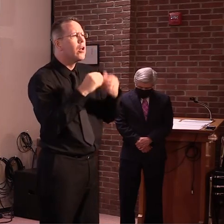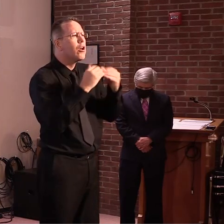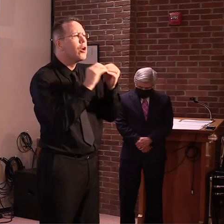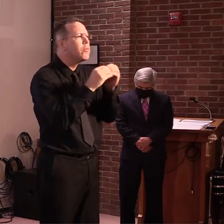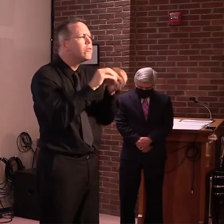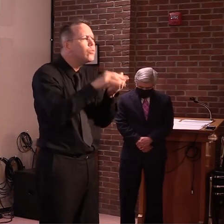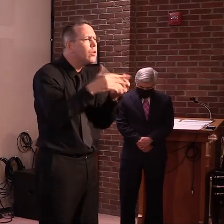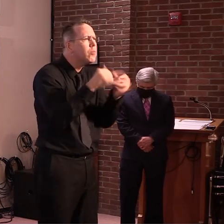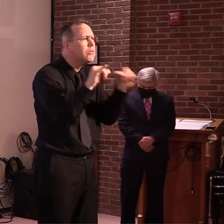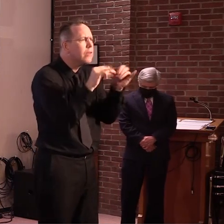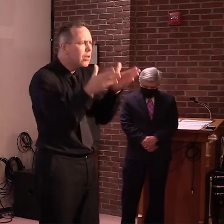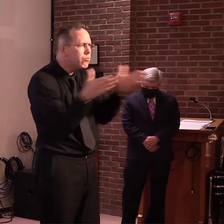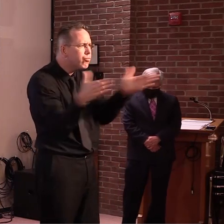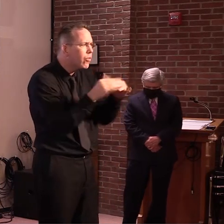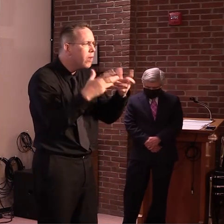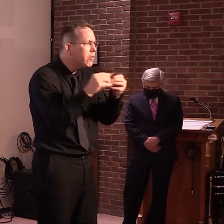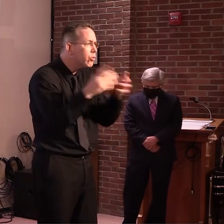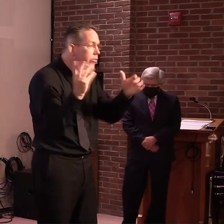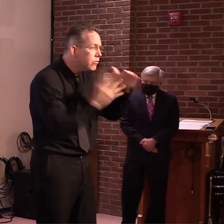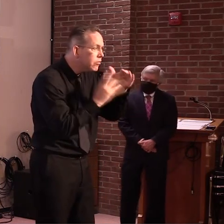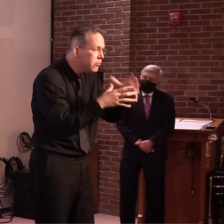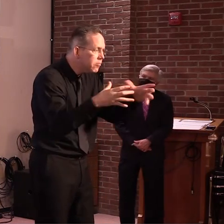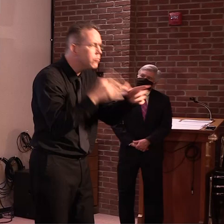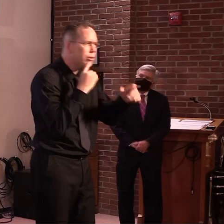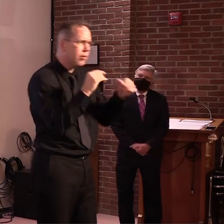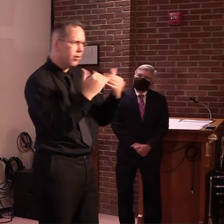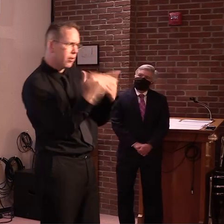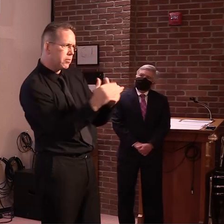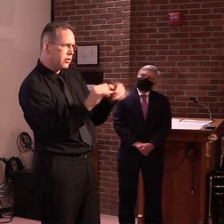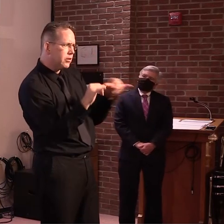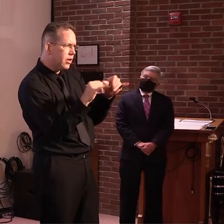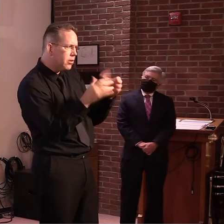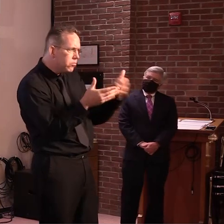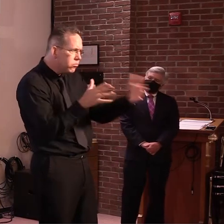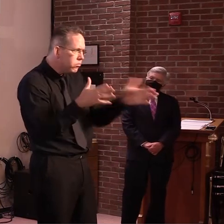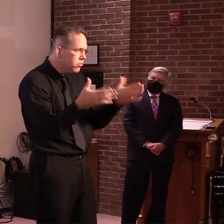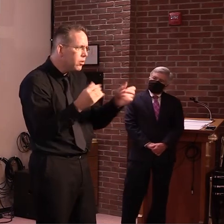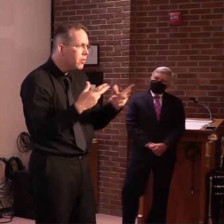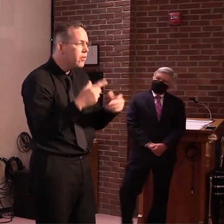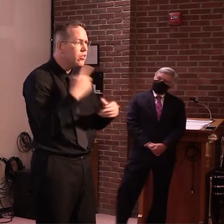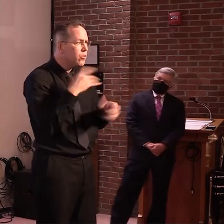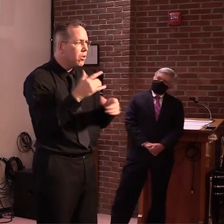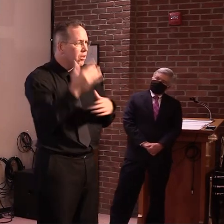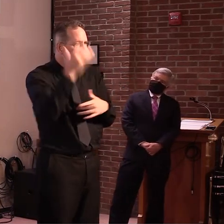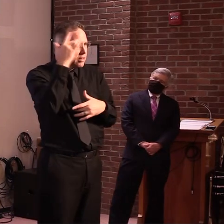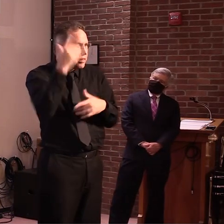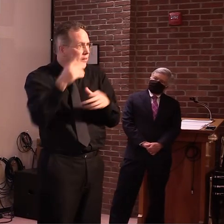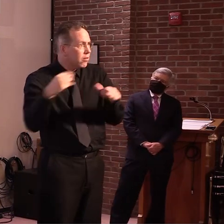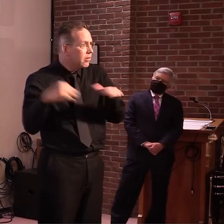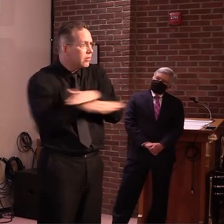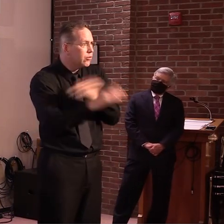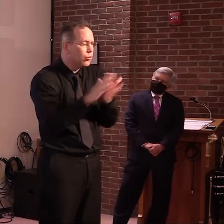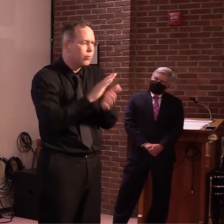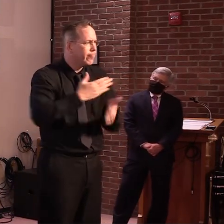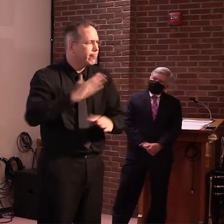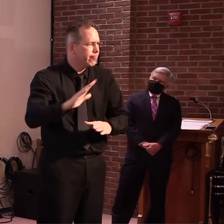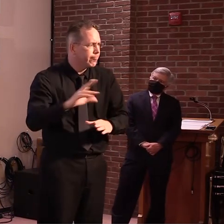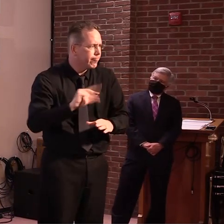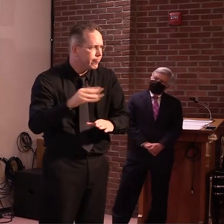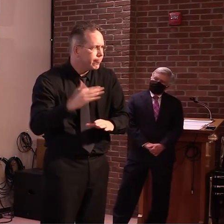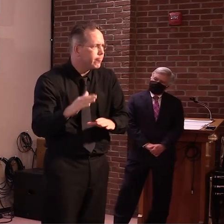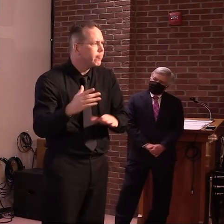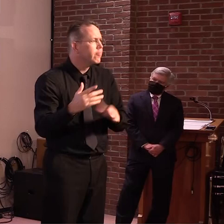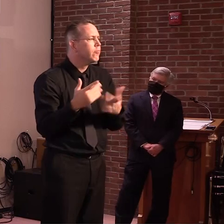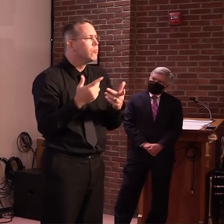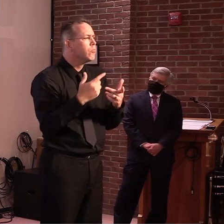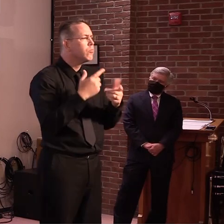that integrity of that outer perimeter of our environment and maintain good vigilance on that. But once again, from I think speaking on behalf of